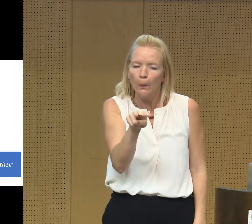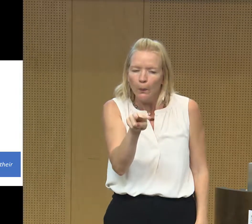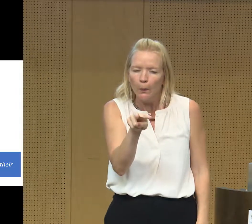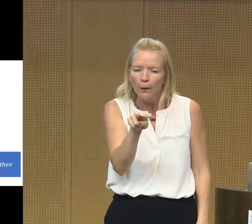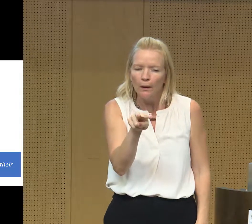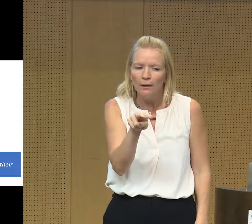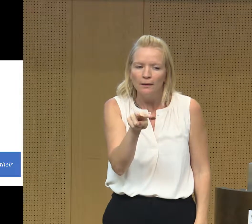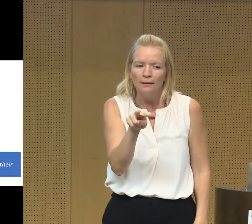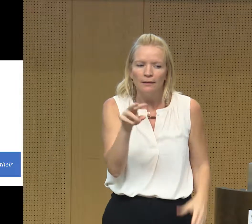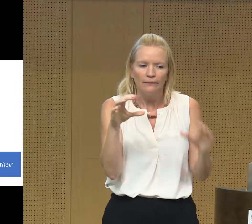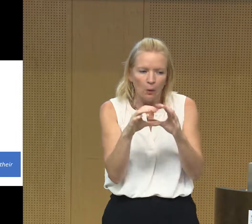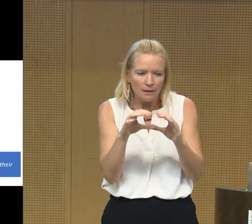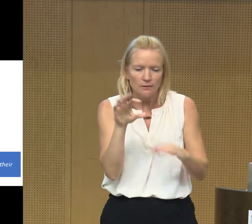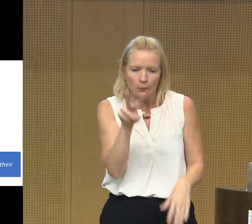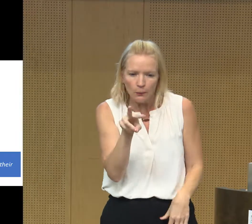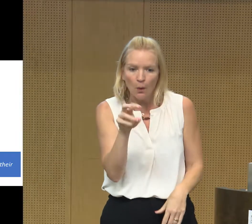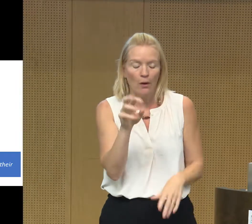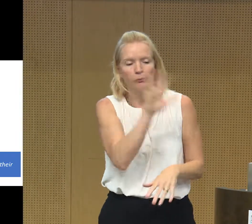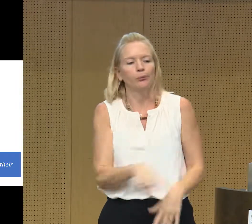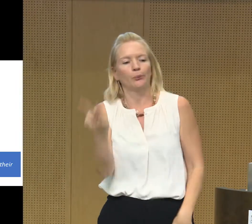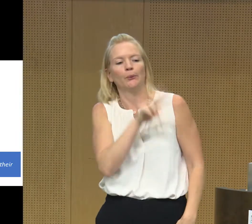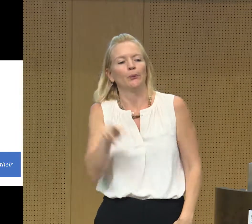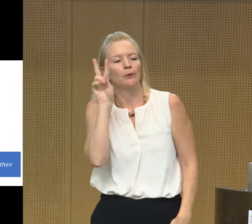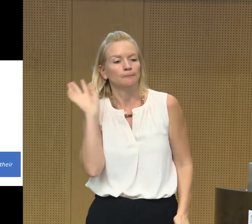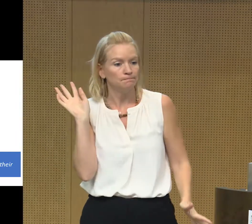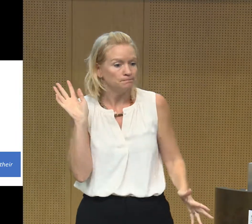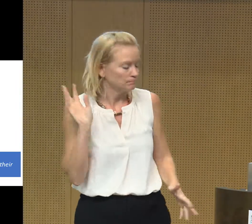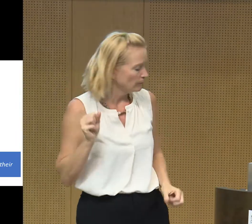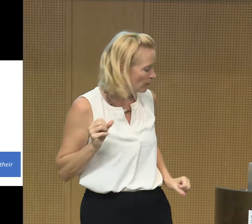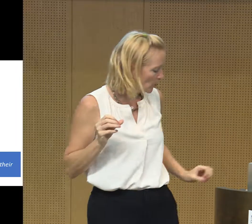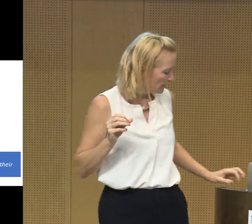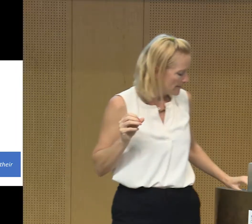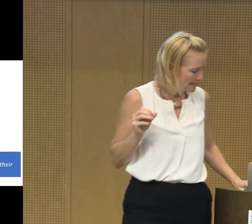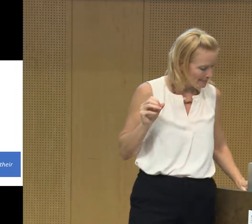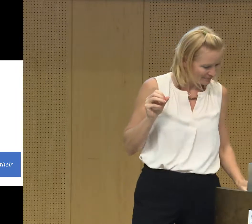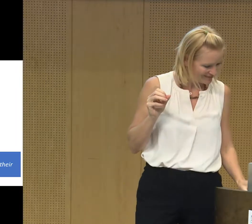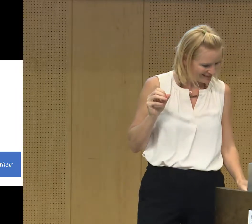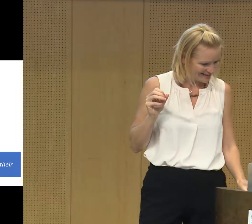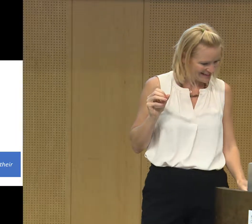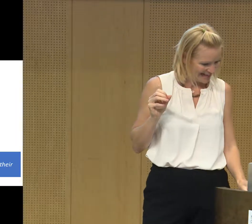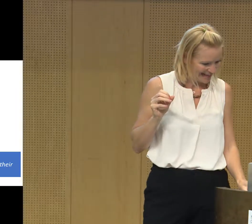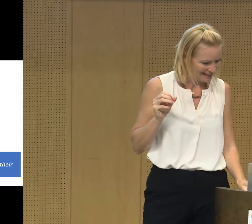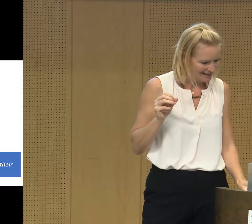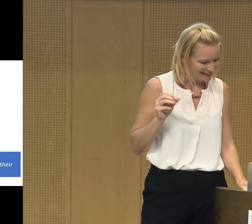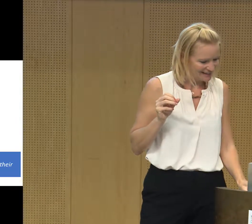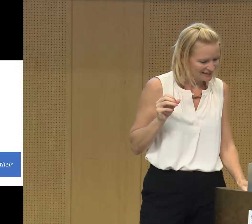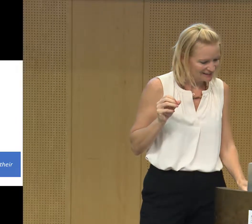then how focused or scattered their viewing is, if they're looking in one spot continuously or all over the place.